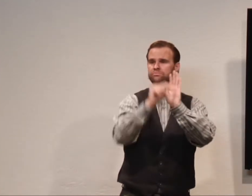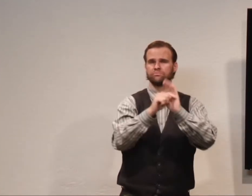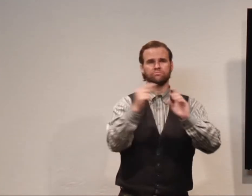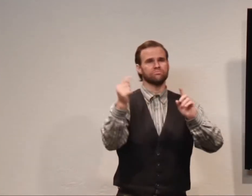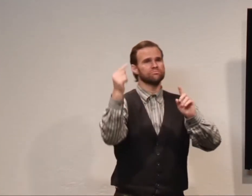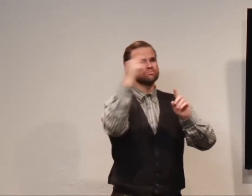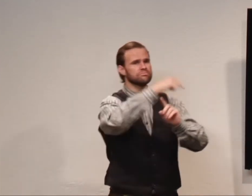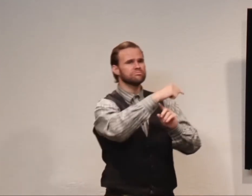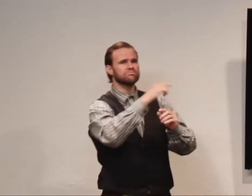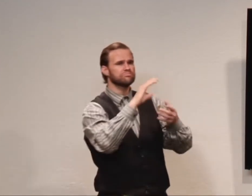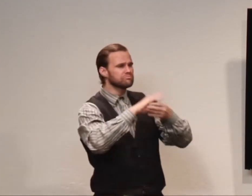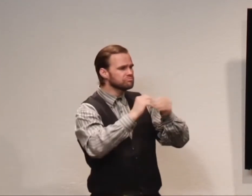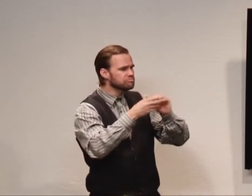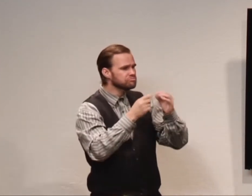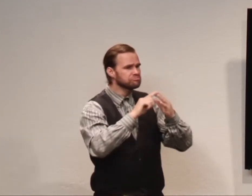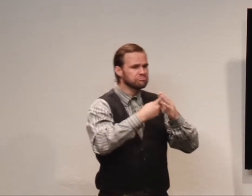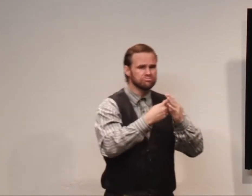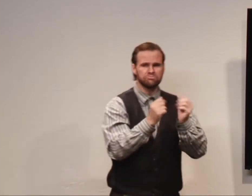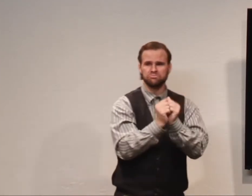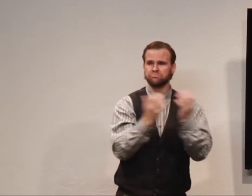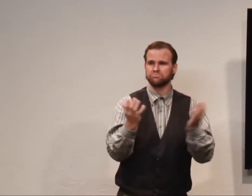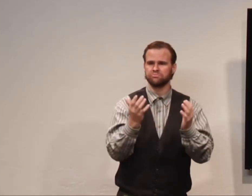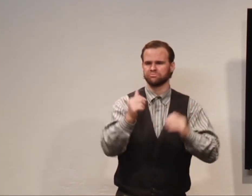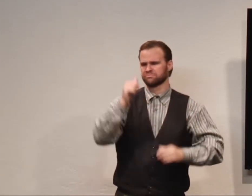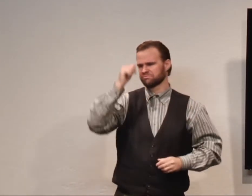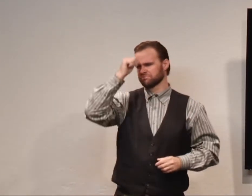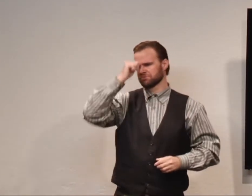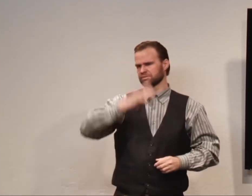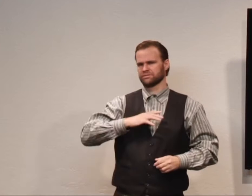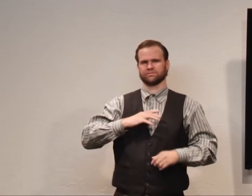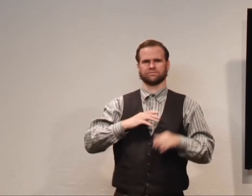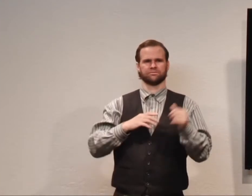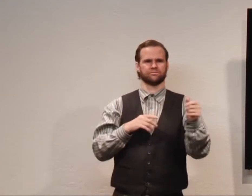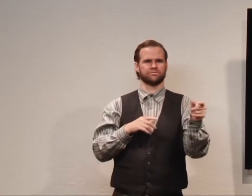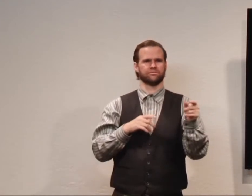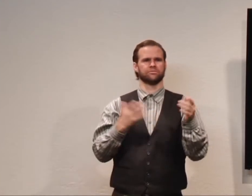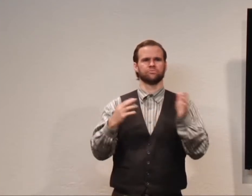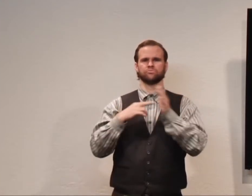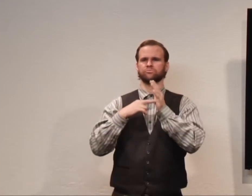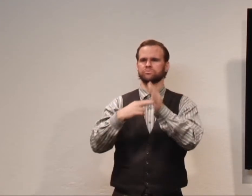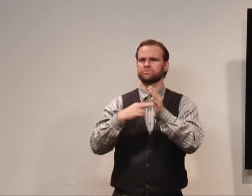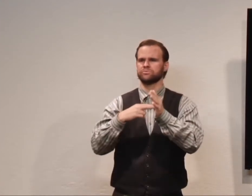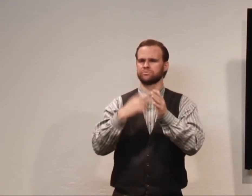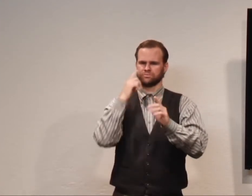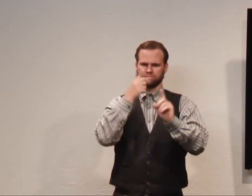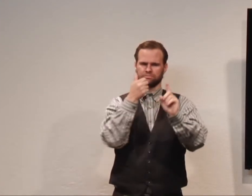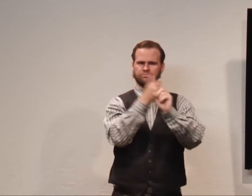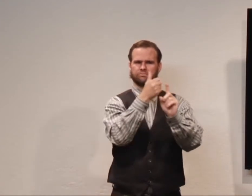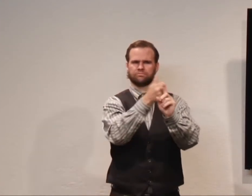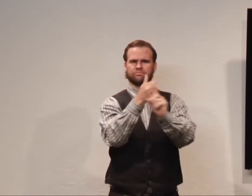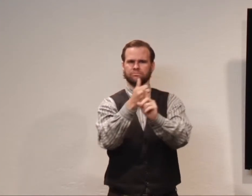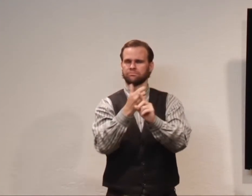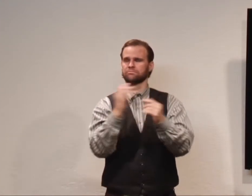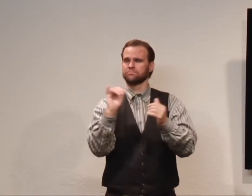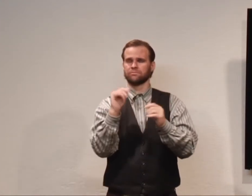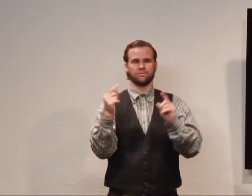In the Old Testament, we see that priests initiated when men started representing themselves before God.